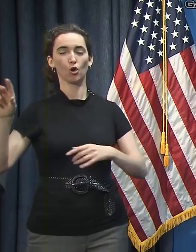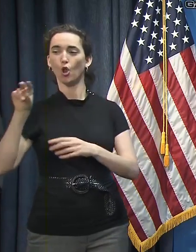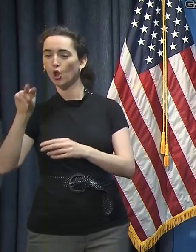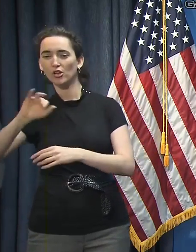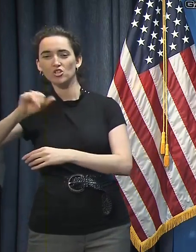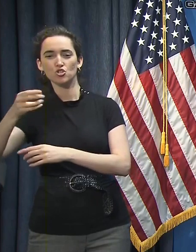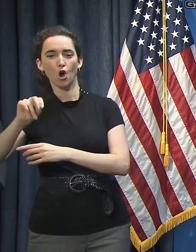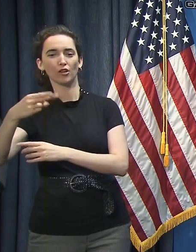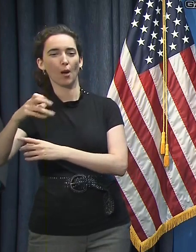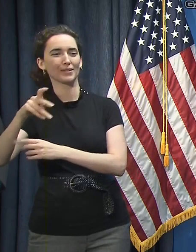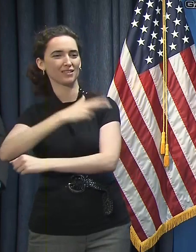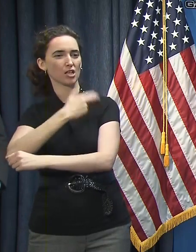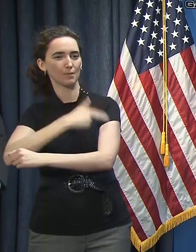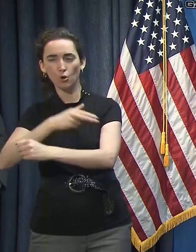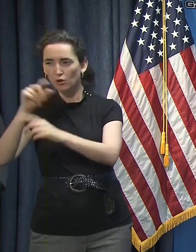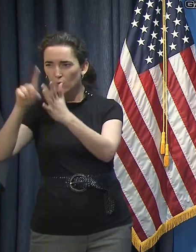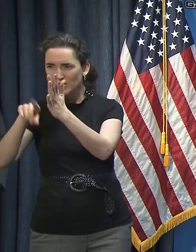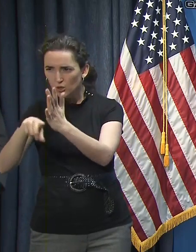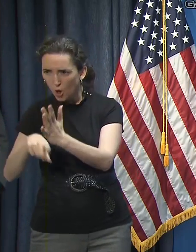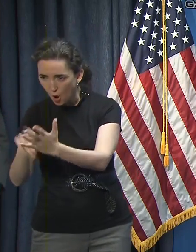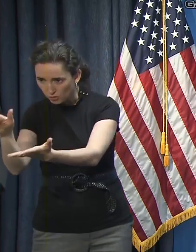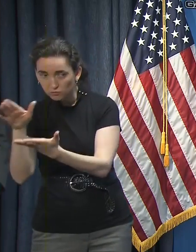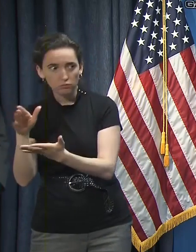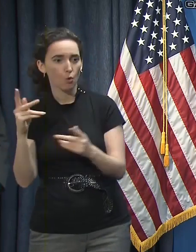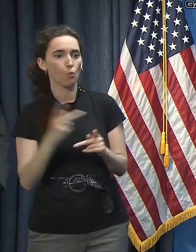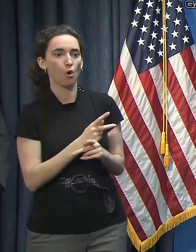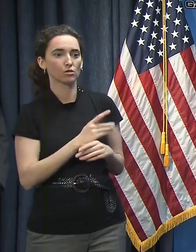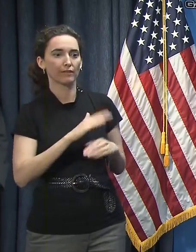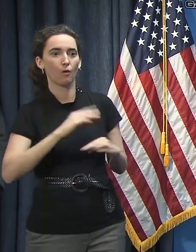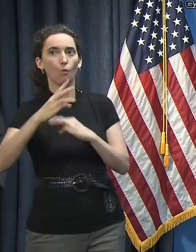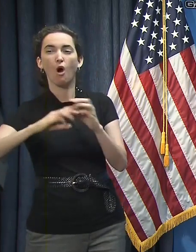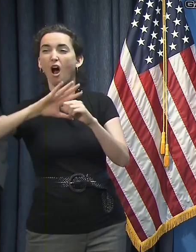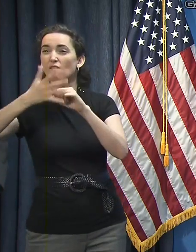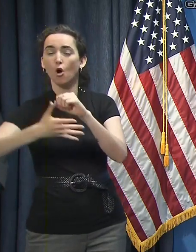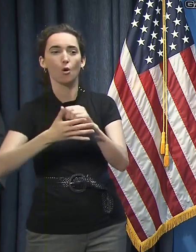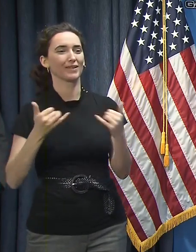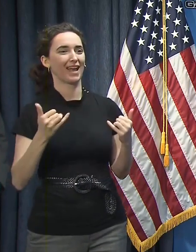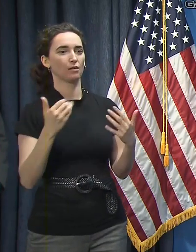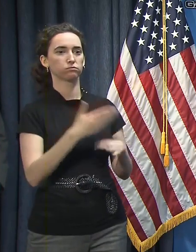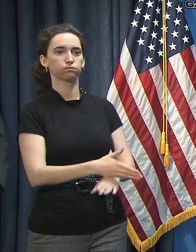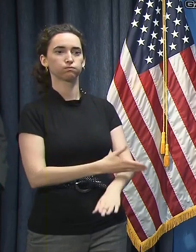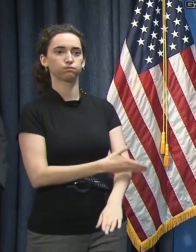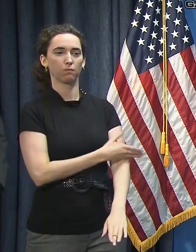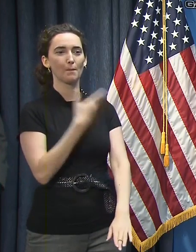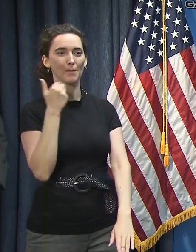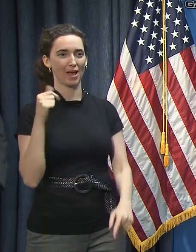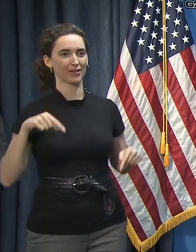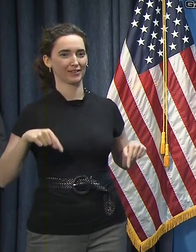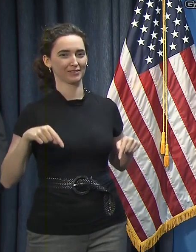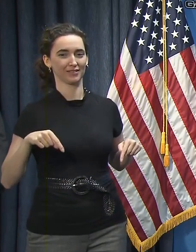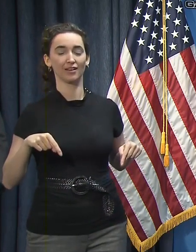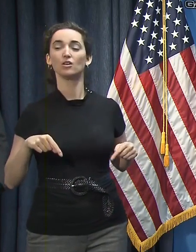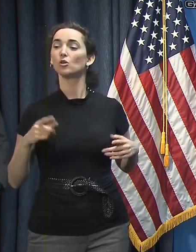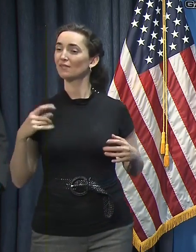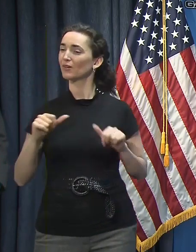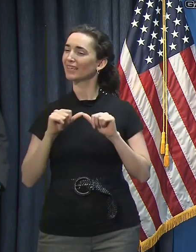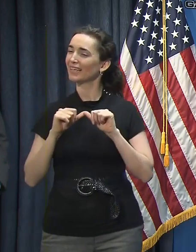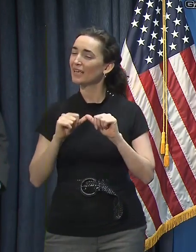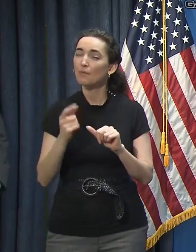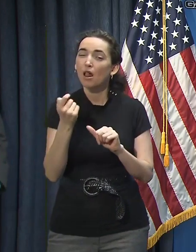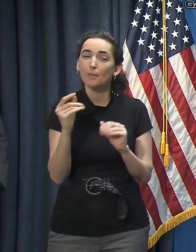data, to where we are in a much better place today. And if we can continue this for a